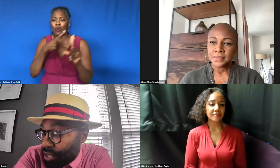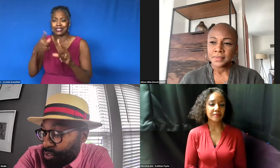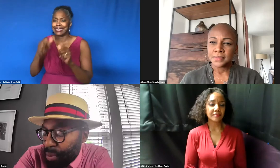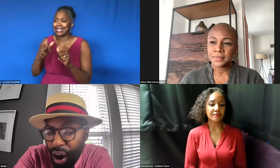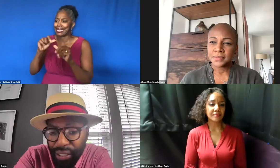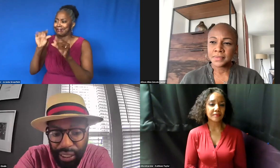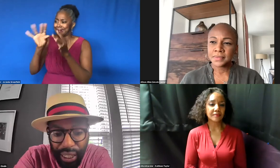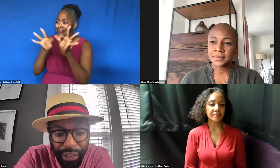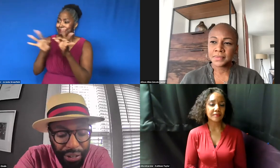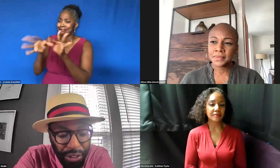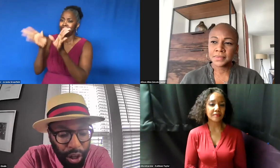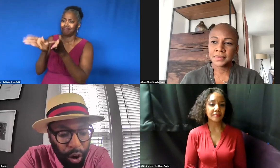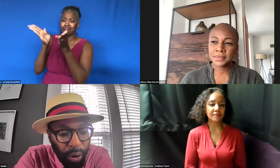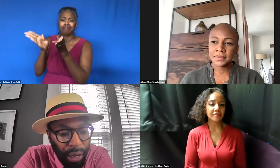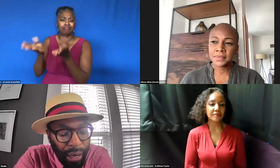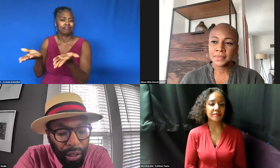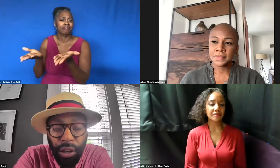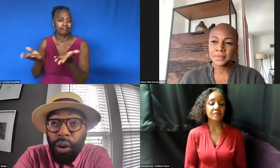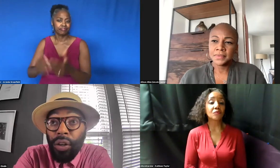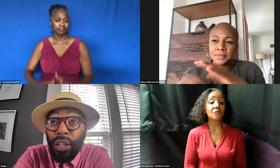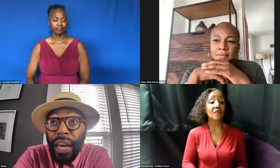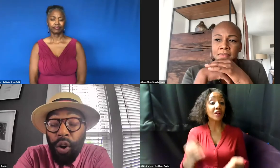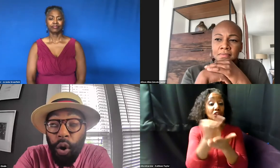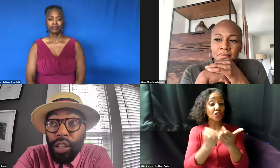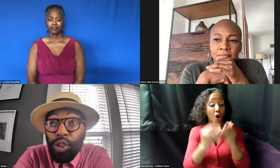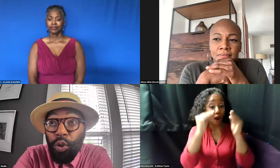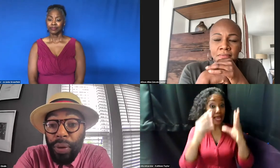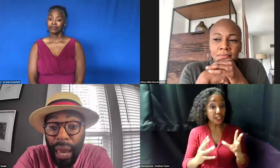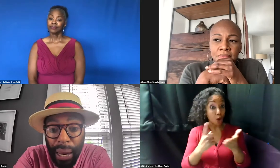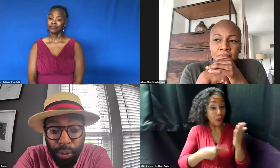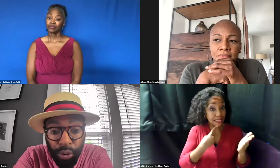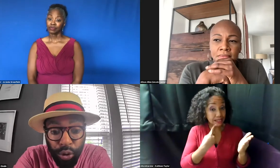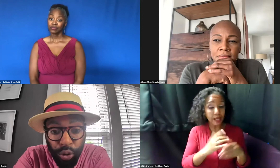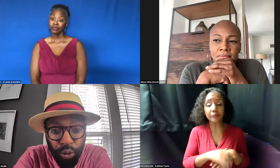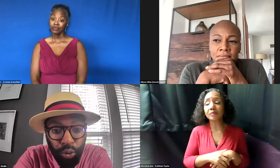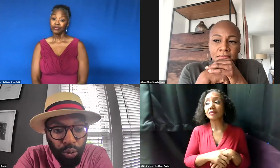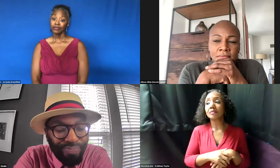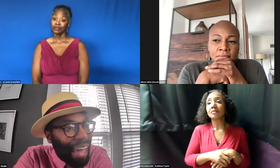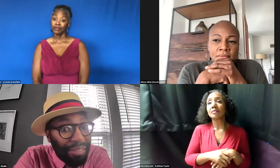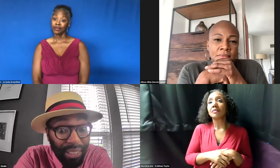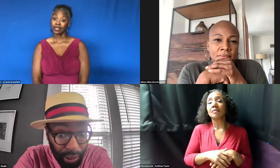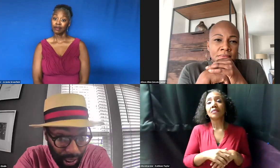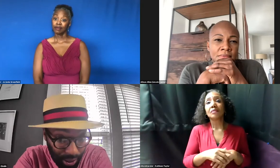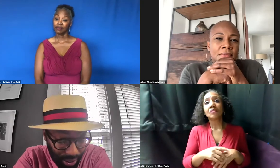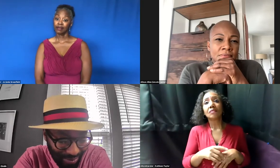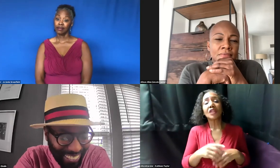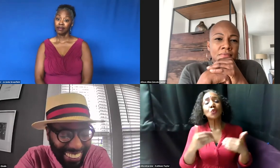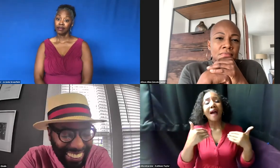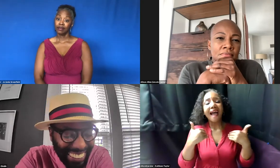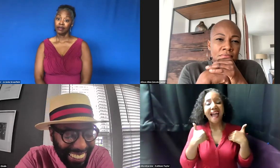to some of my arts educators, you know, in order to be able to have